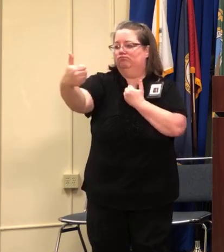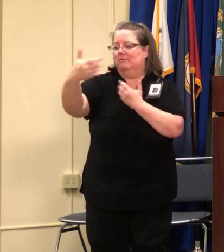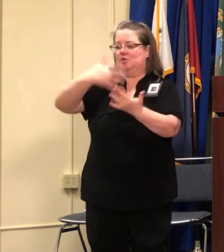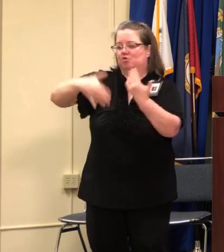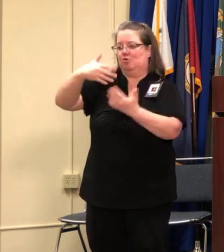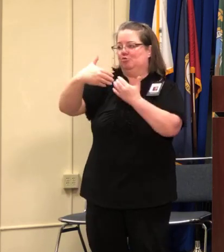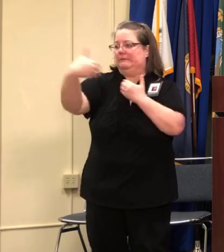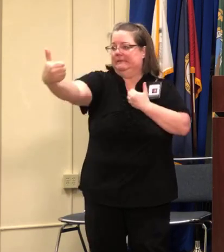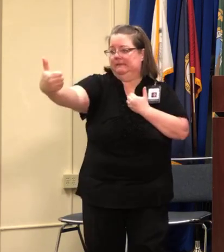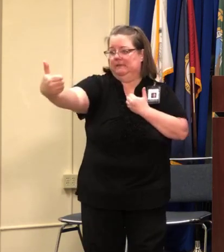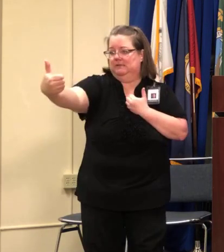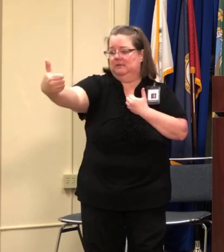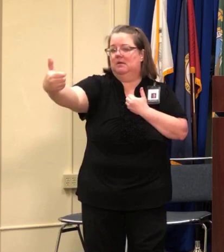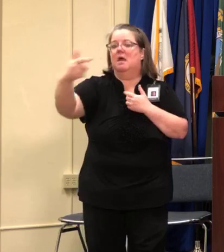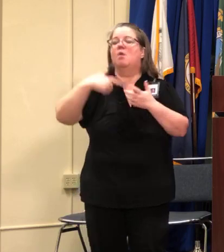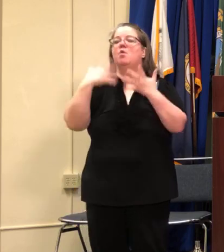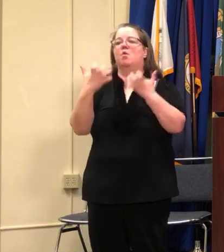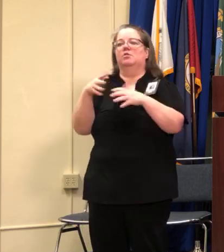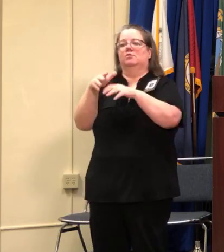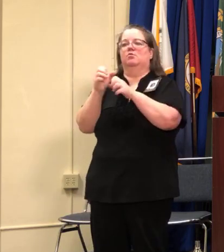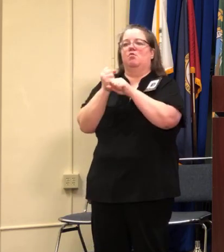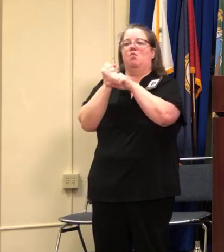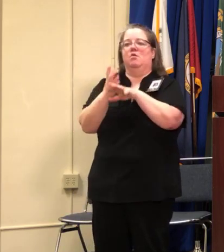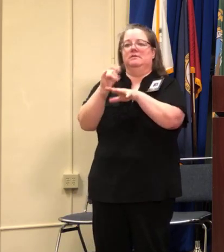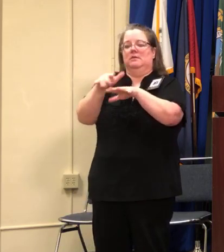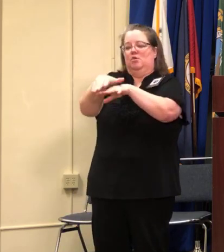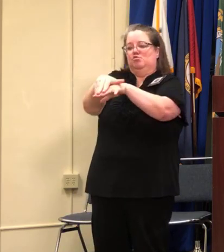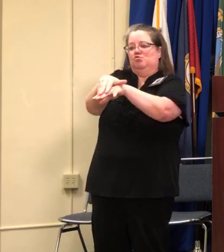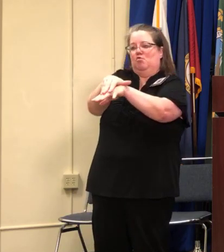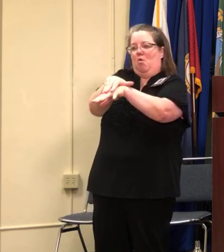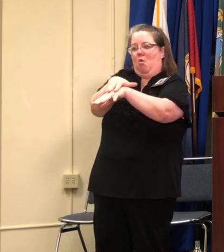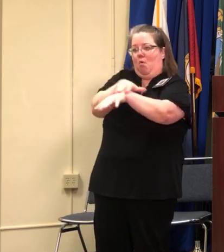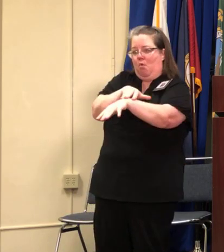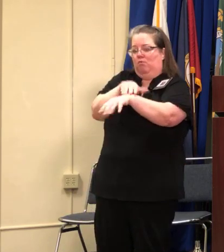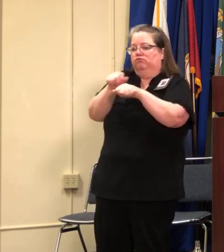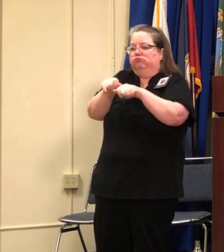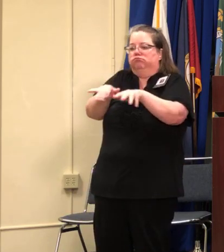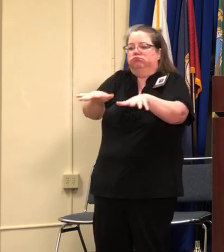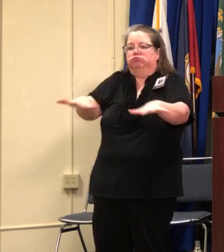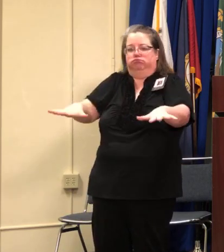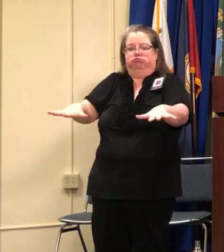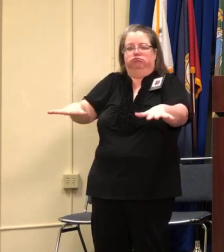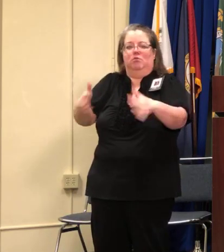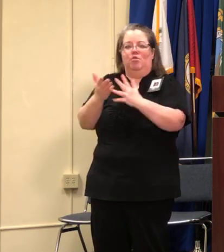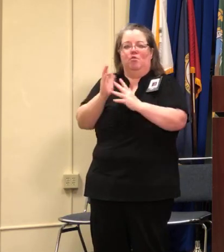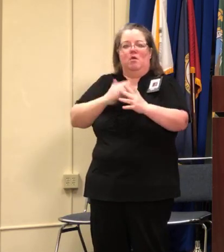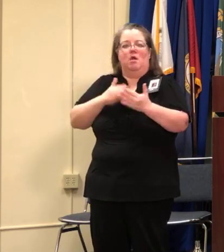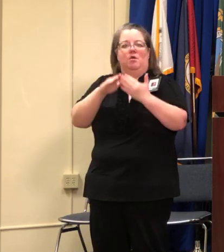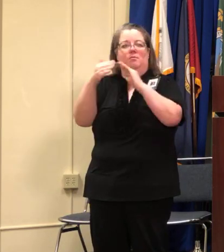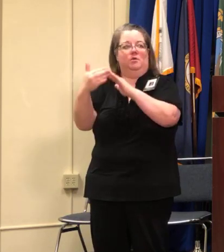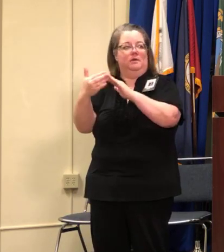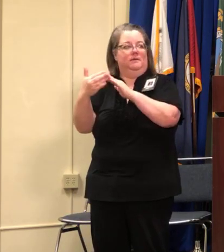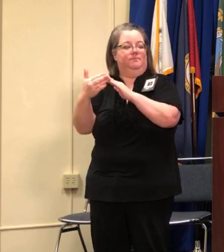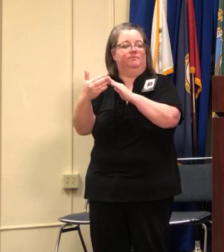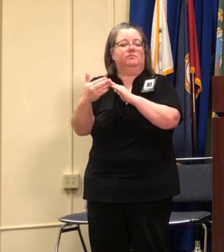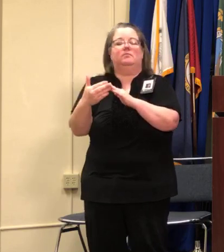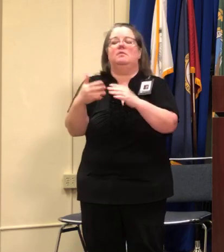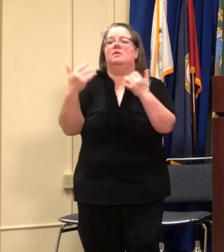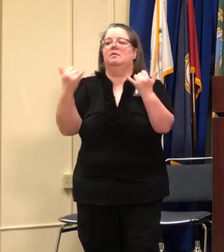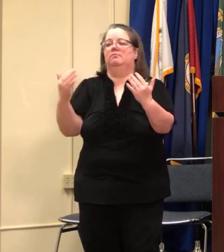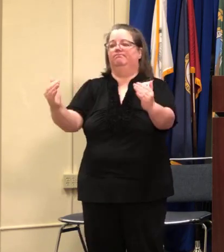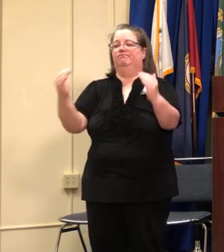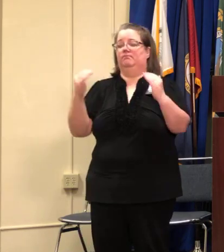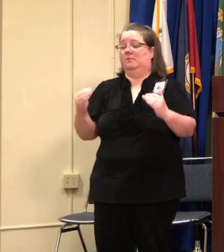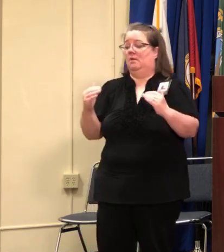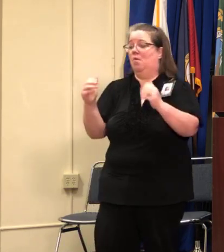strategies and slow down the progression of the virus through the community. So at that, in terms of our